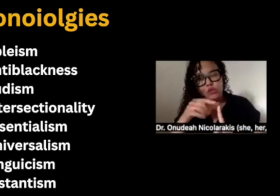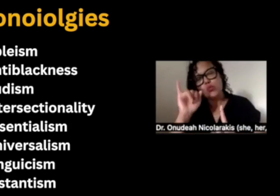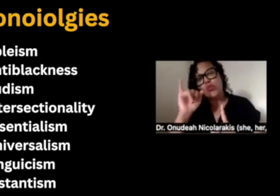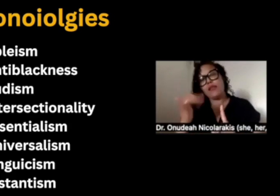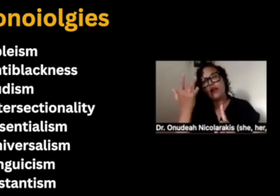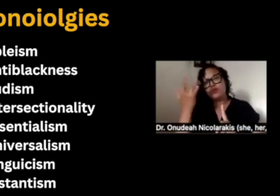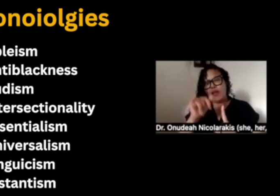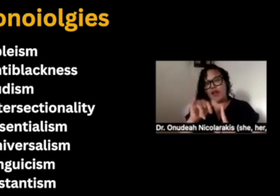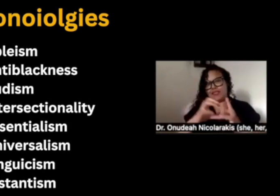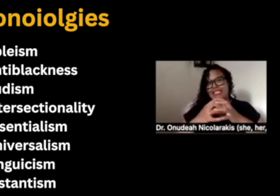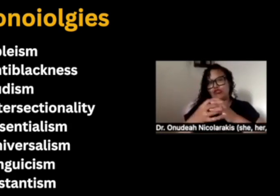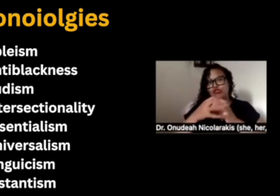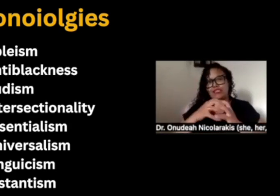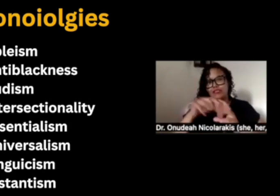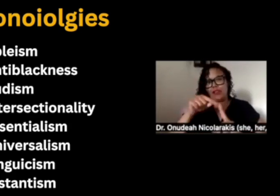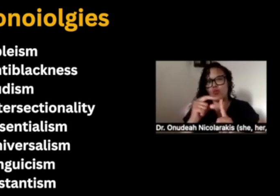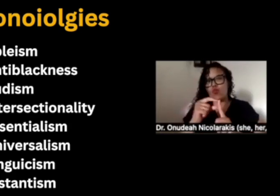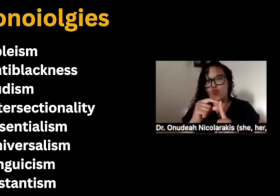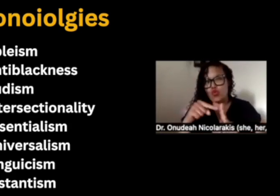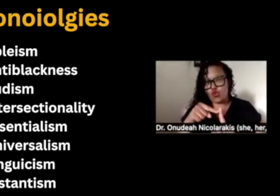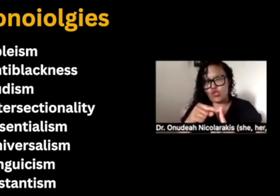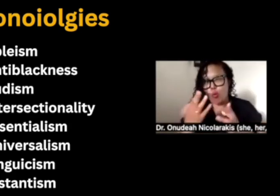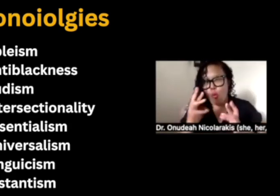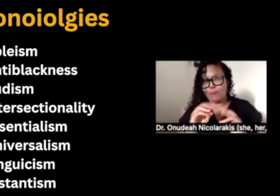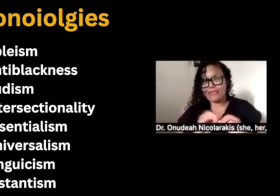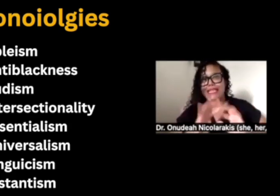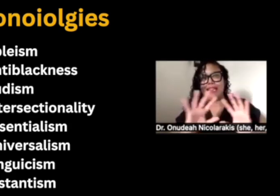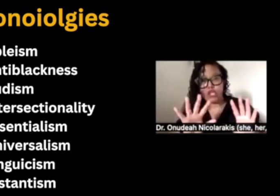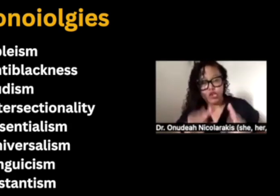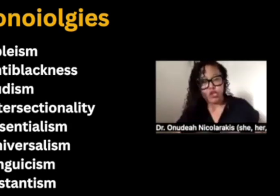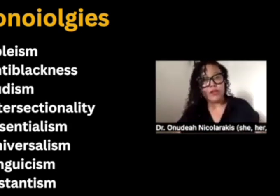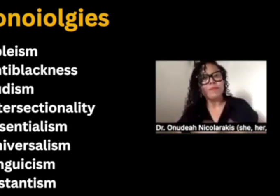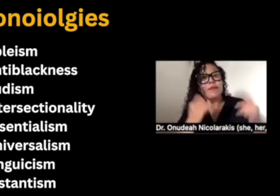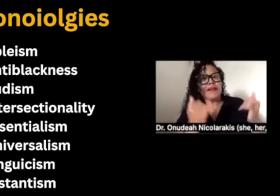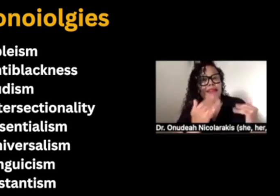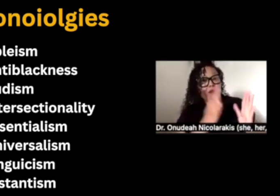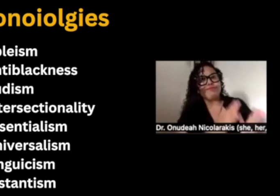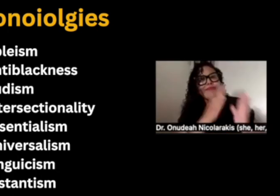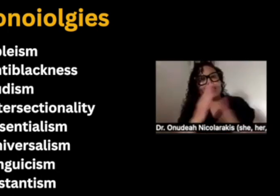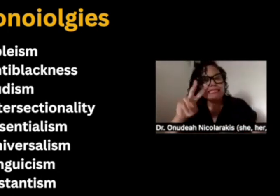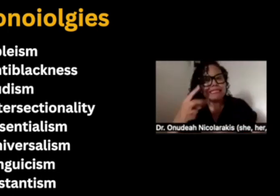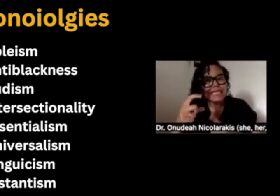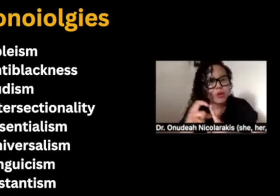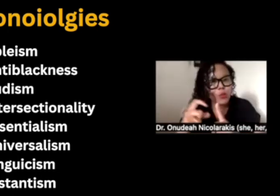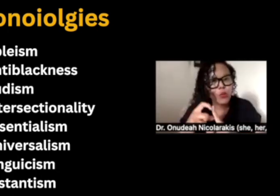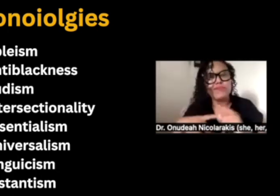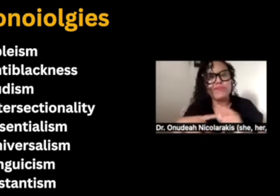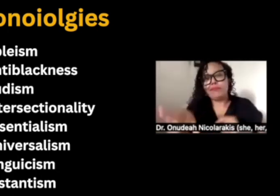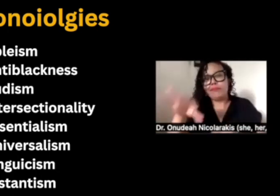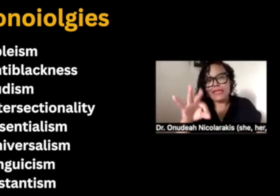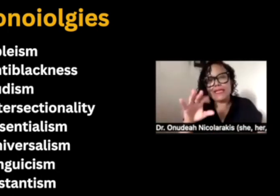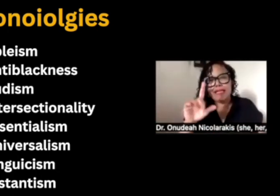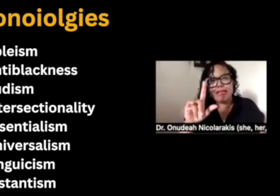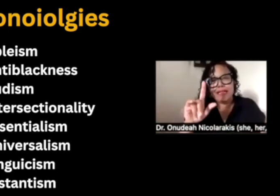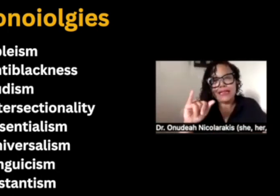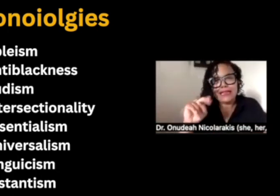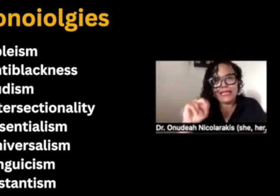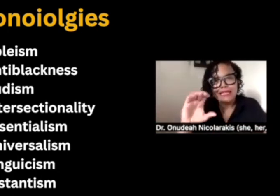my lived experience and make up who I am. So hopefully that clears up more information about